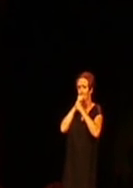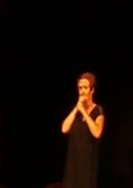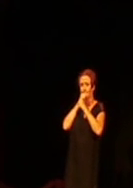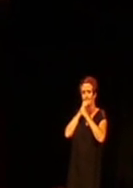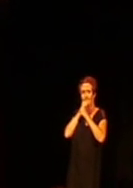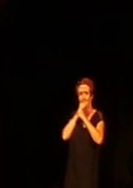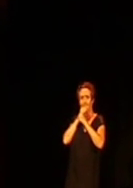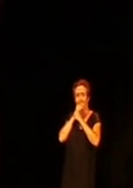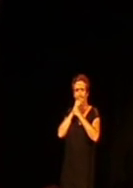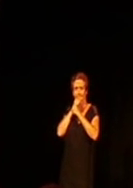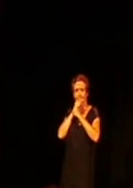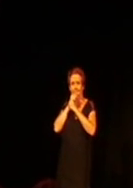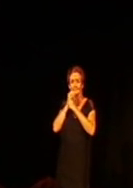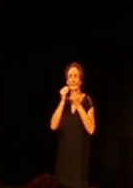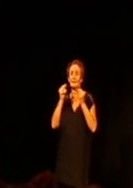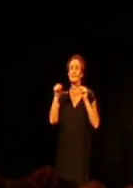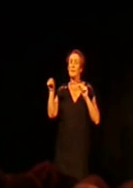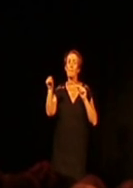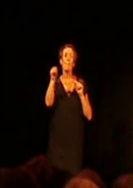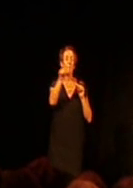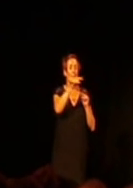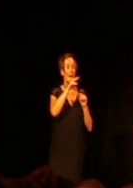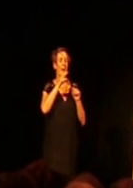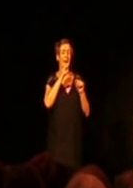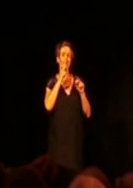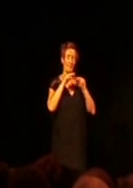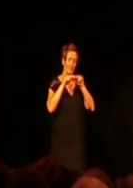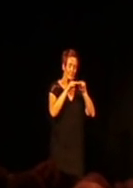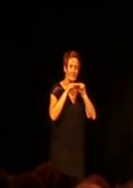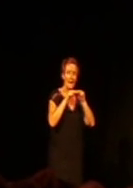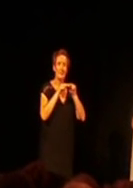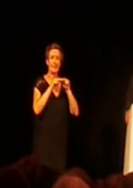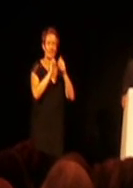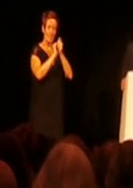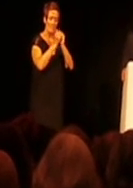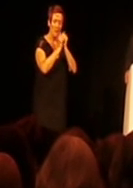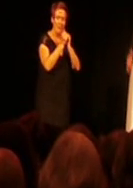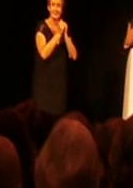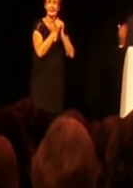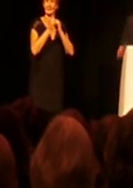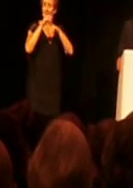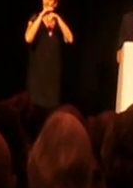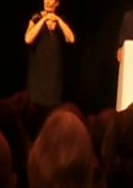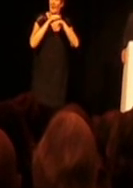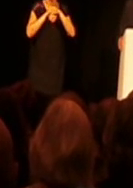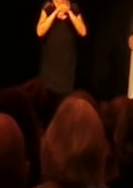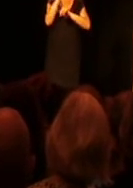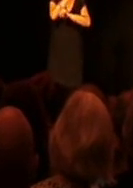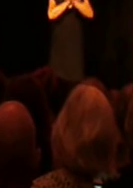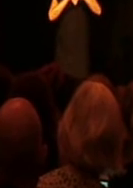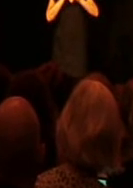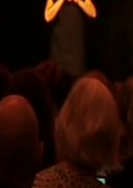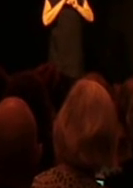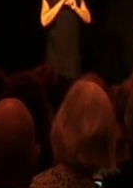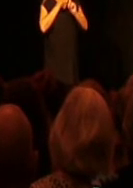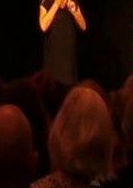Some of us will have loving partners, loving family, loving community, who would recognise we're going through